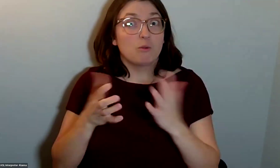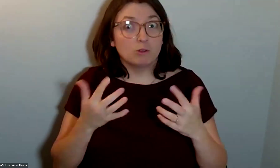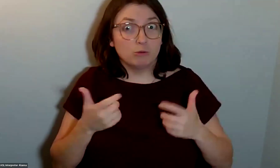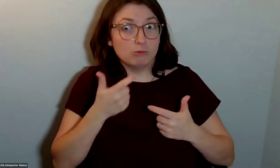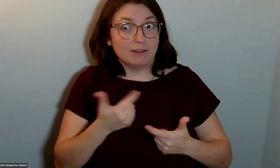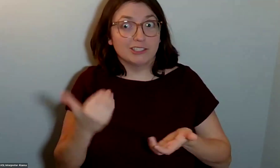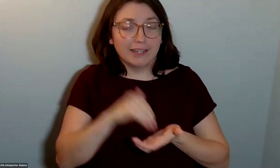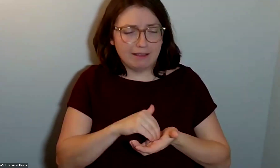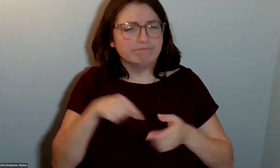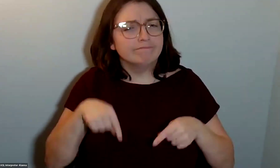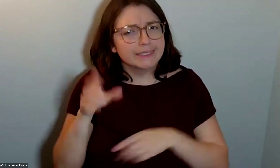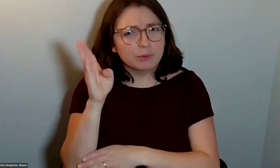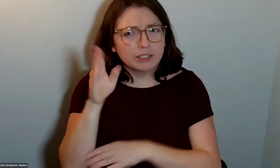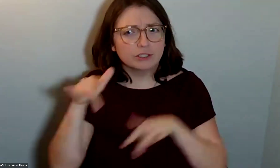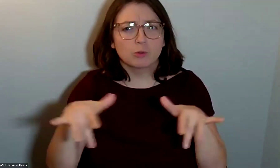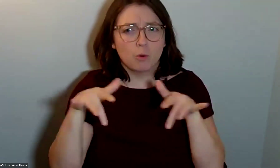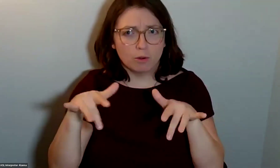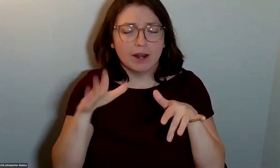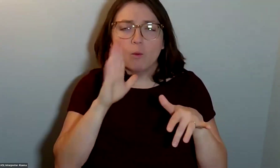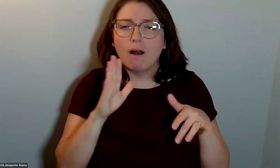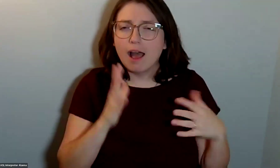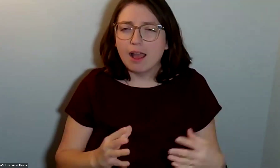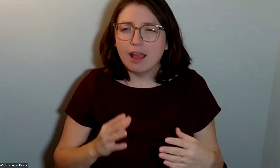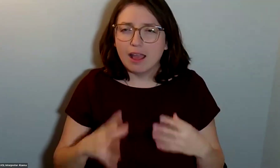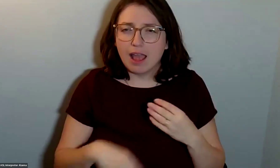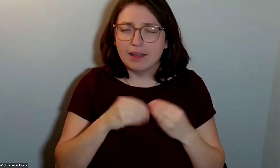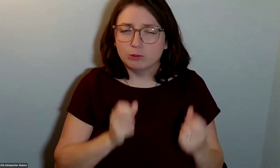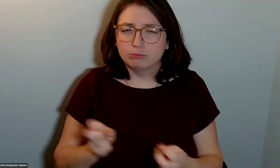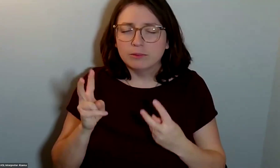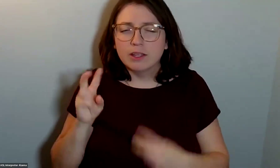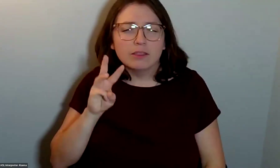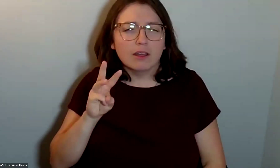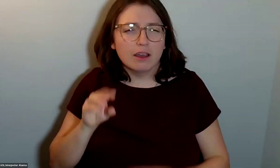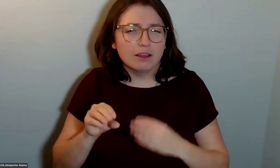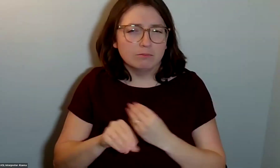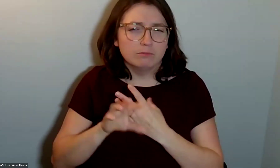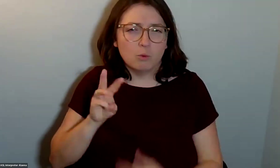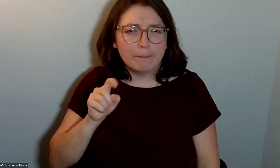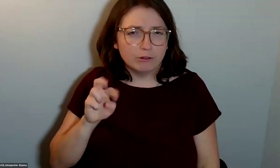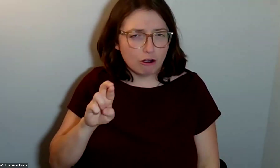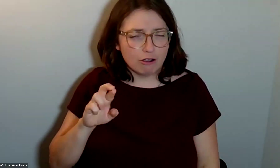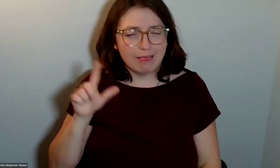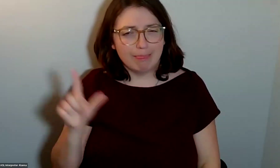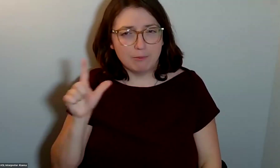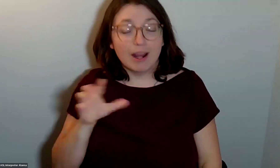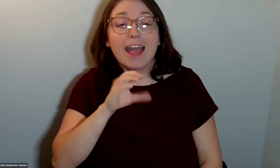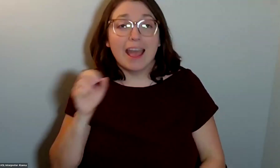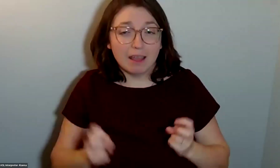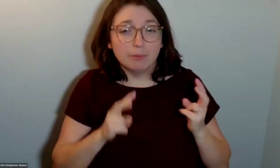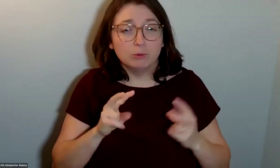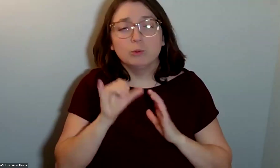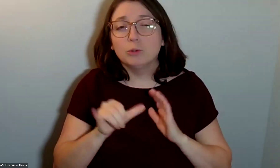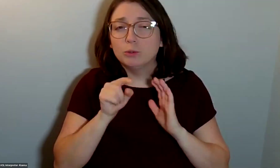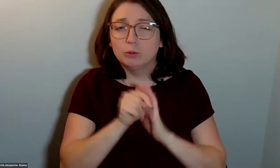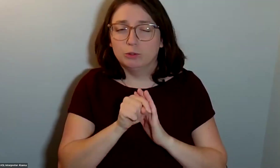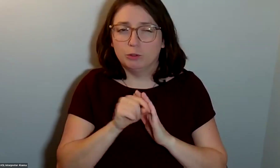being recorded and it will be added to our webinar library on our website, as well as uploaded to our YouTube channel. So I will drop